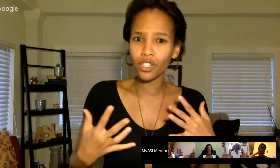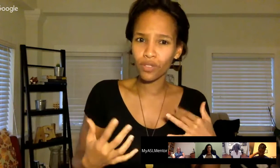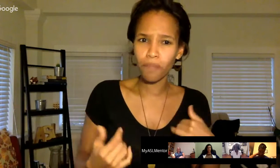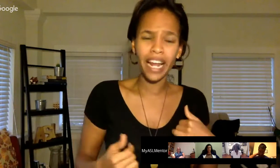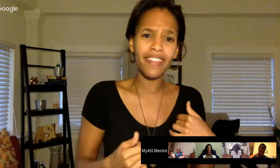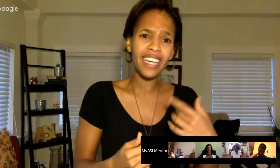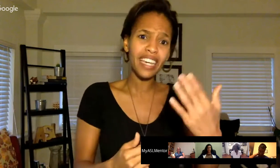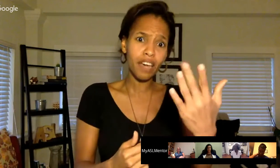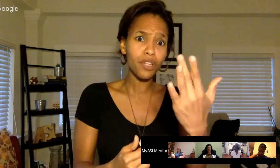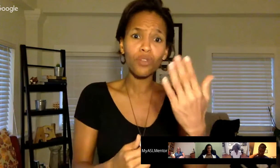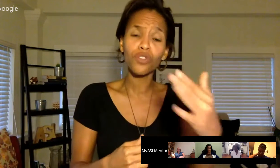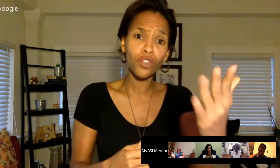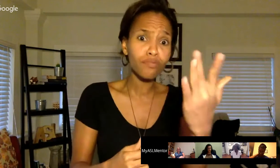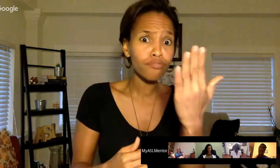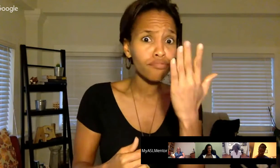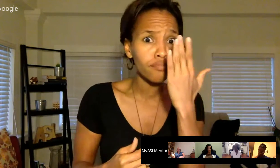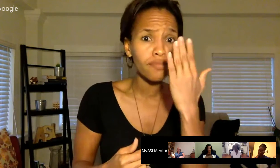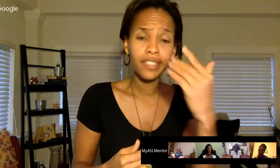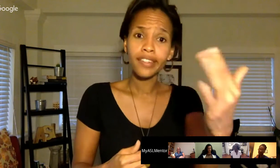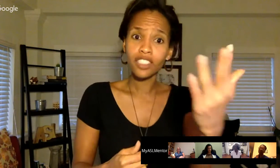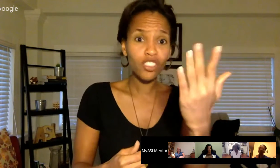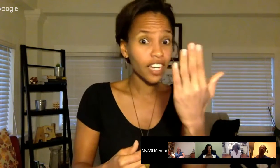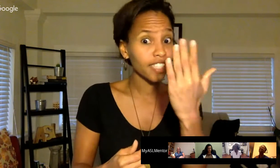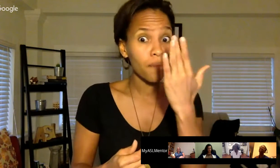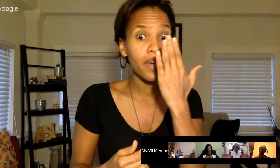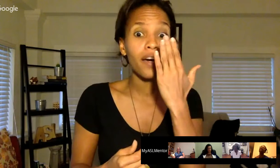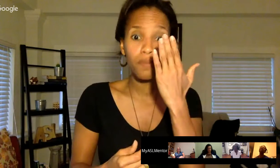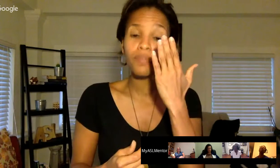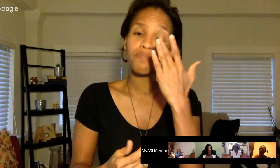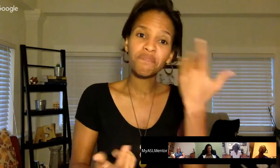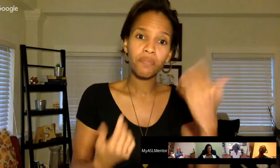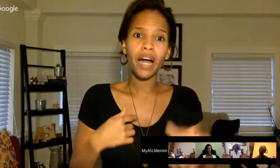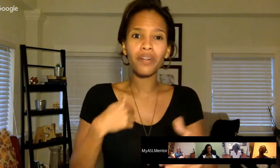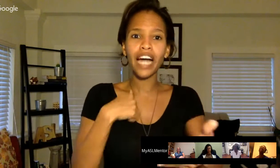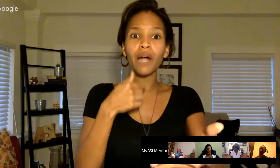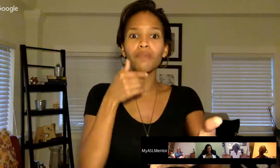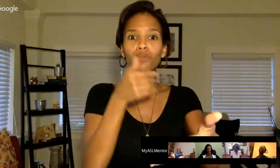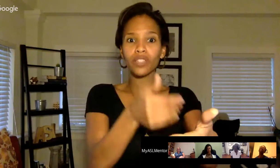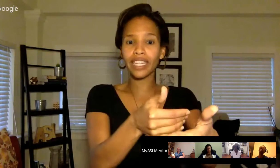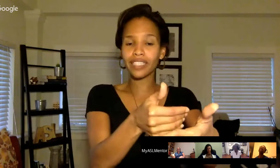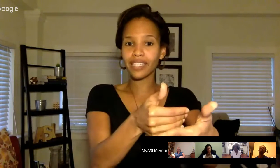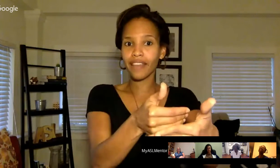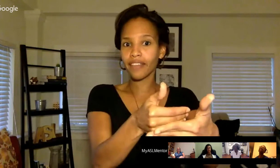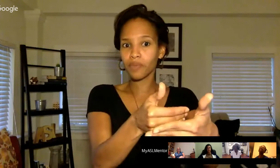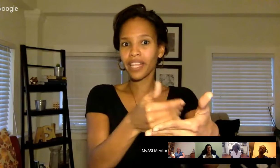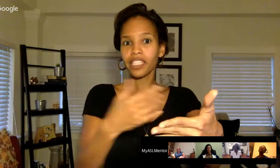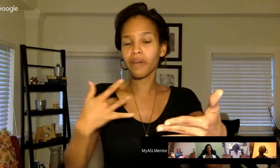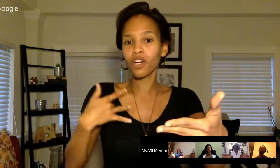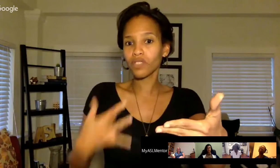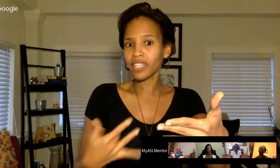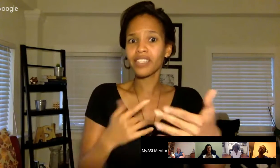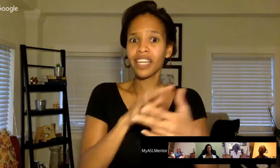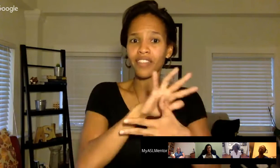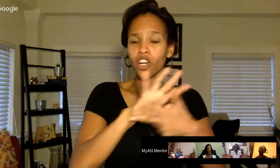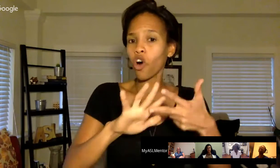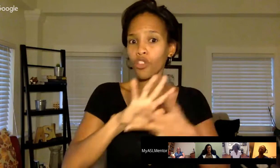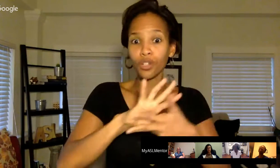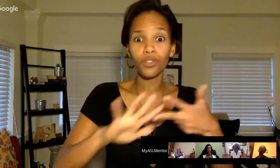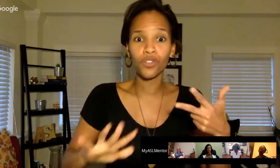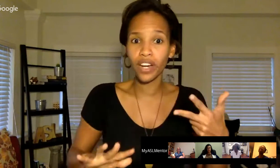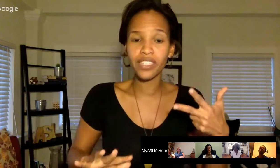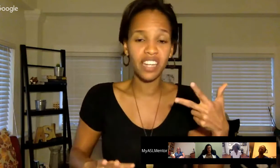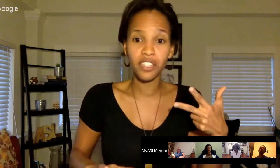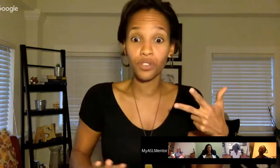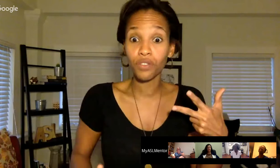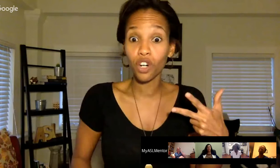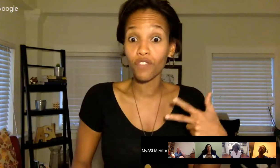tend to use it. But I think it can be used for just it's coming up. I would more likely sign this, but that's my own tendency. I think all three of